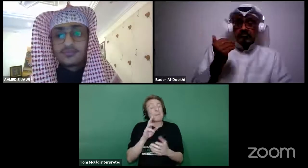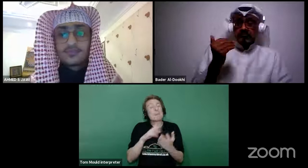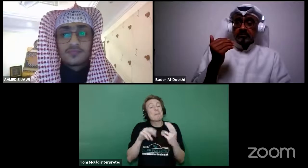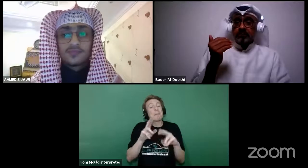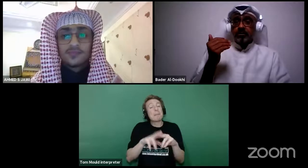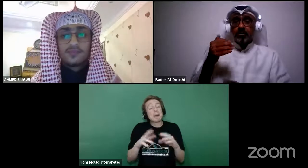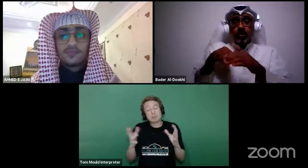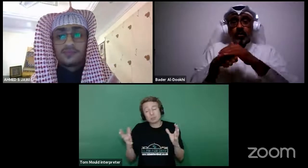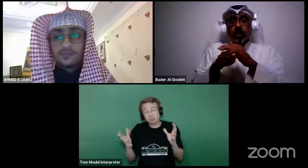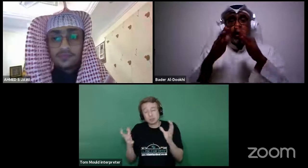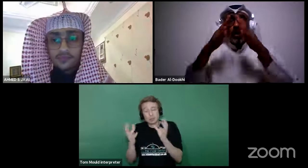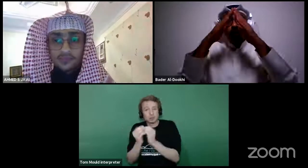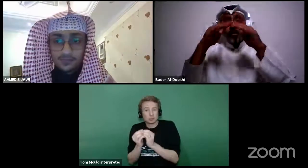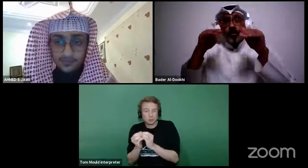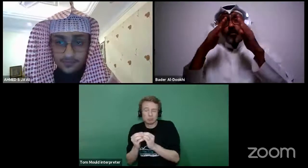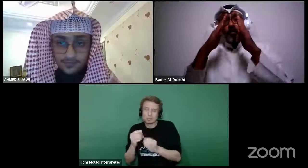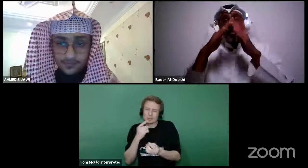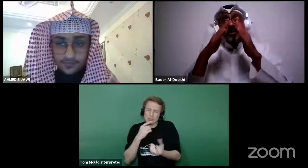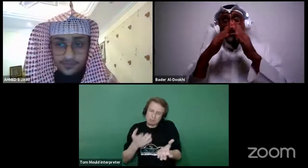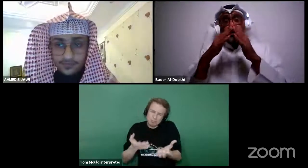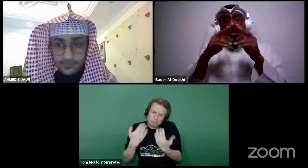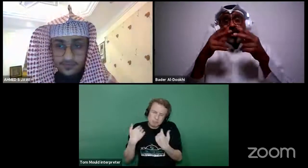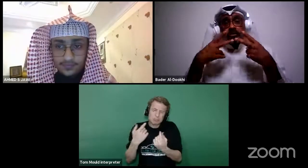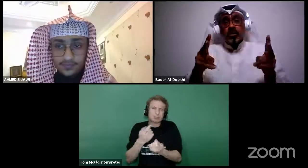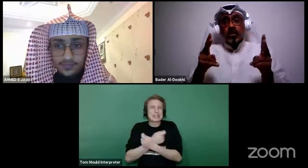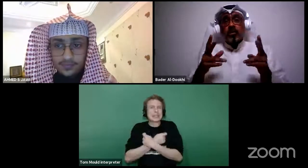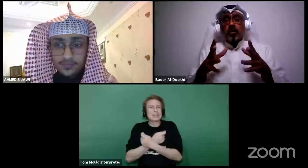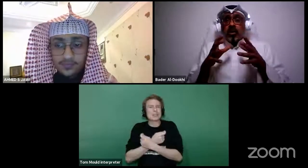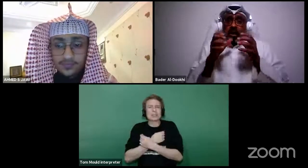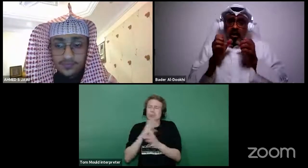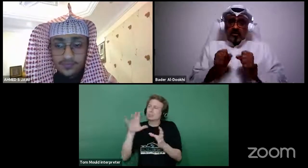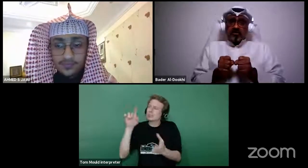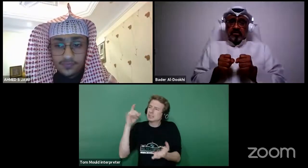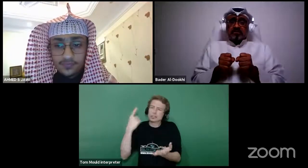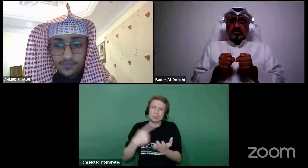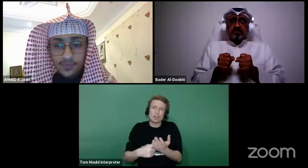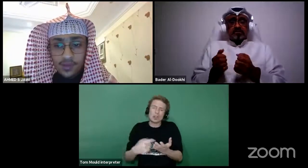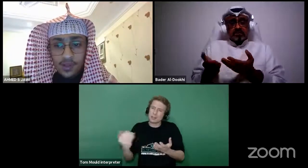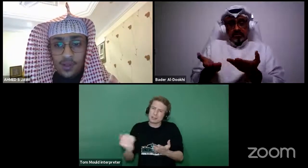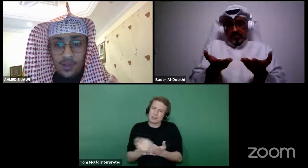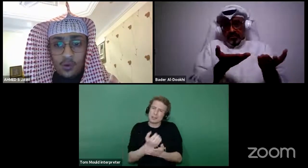Egypt, if Allah wills, in security.